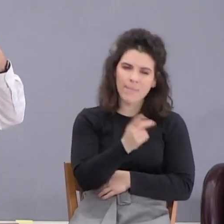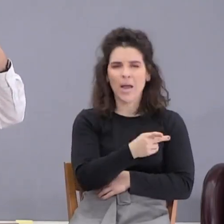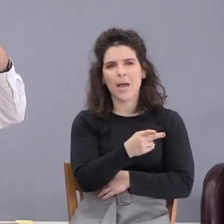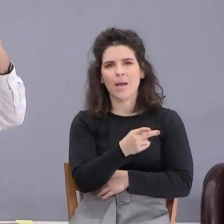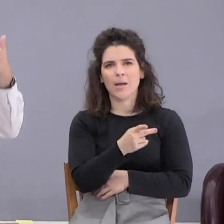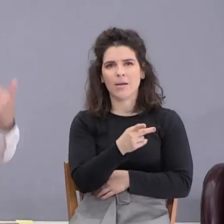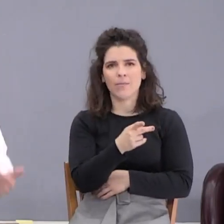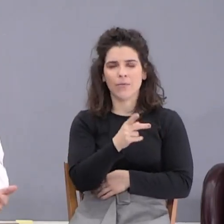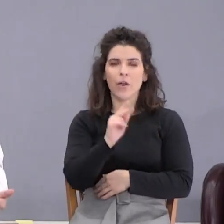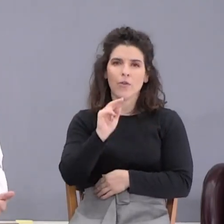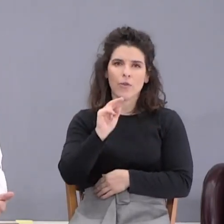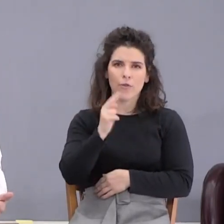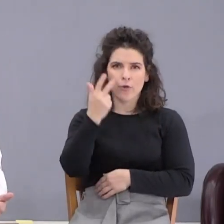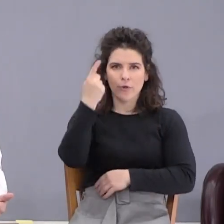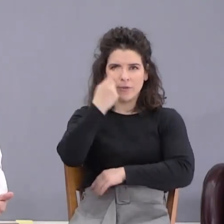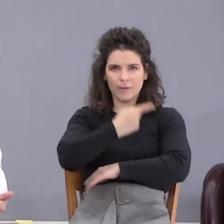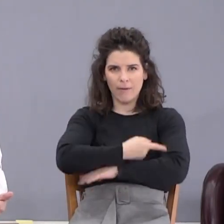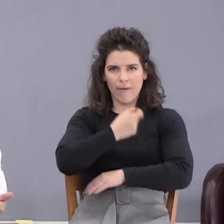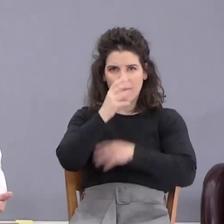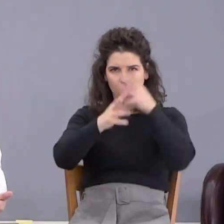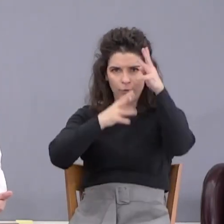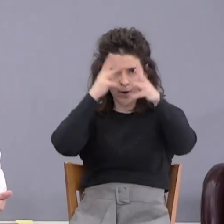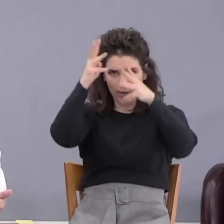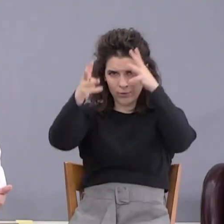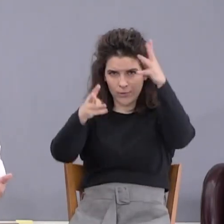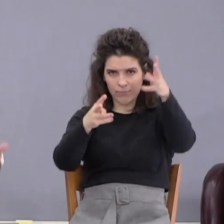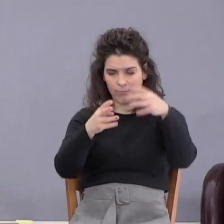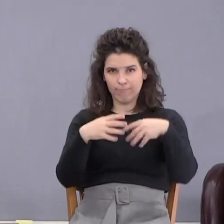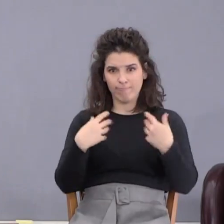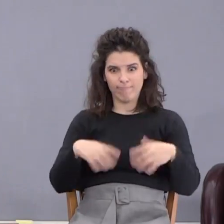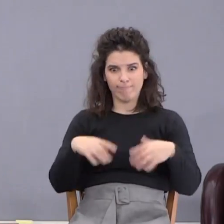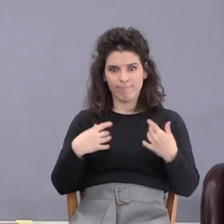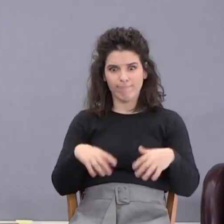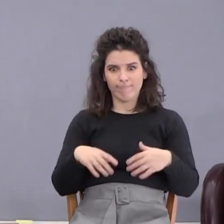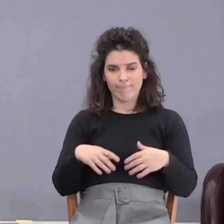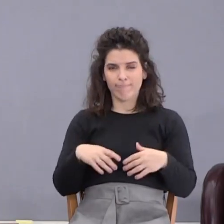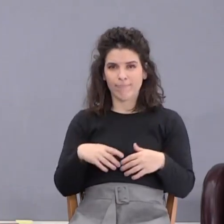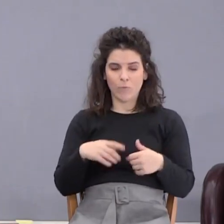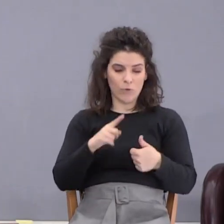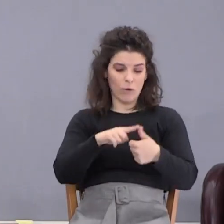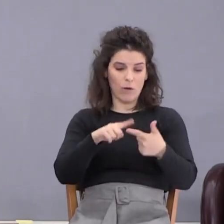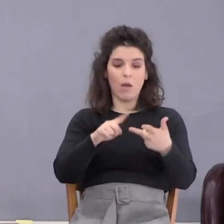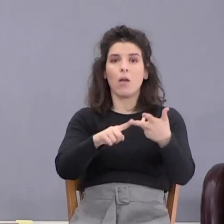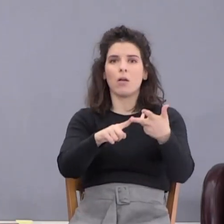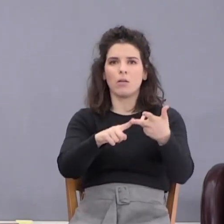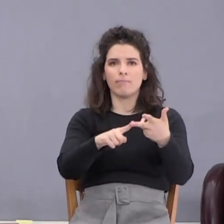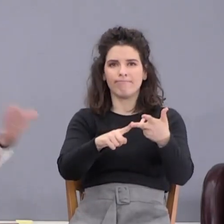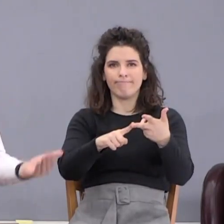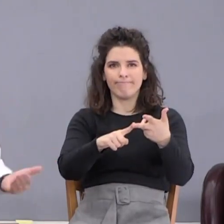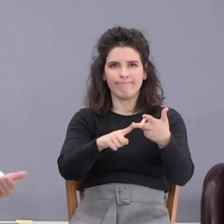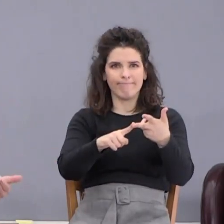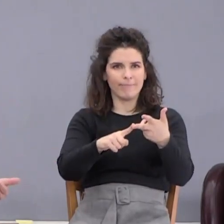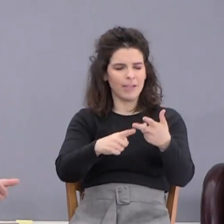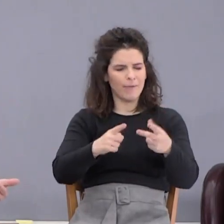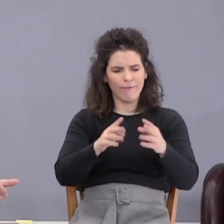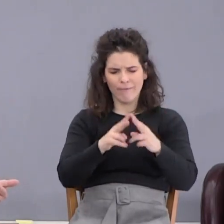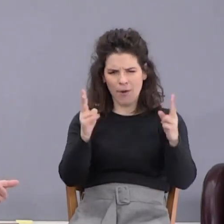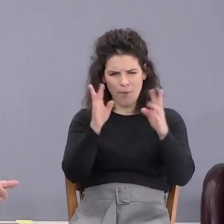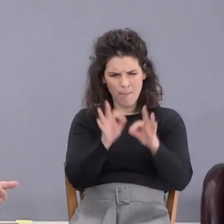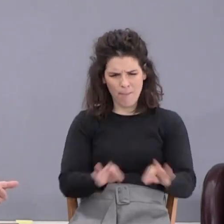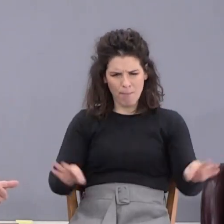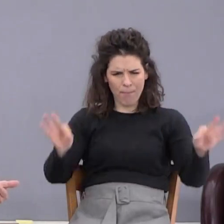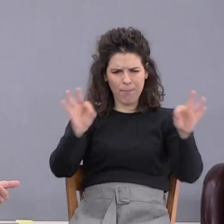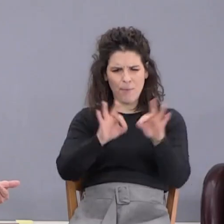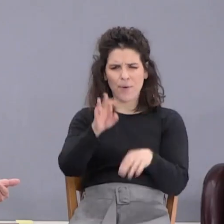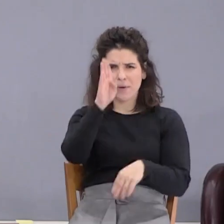to the third day of creation, which the third day is highly significant in all of